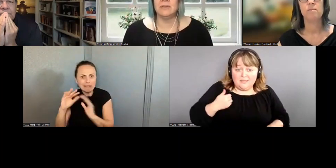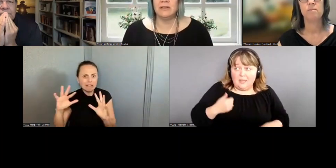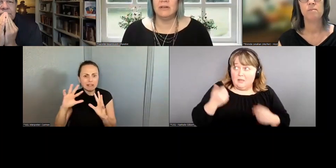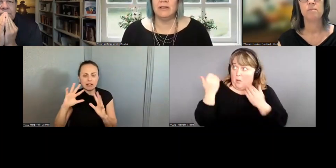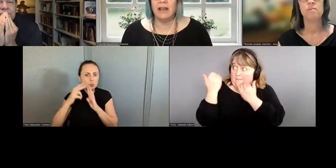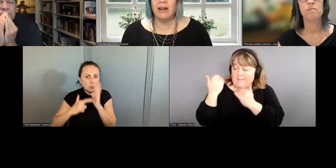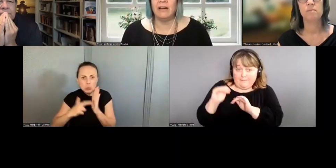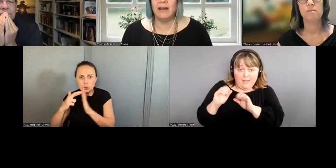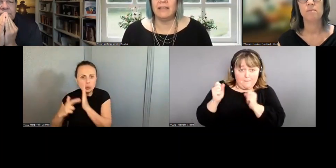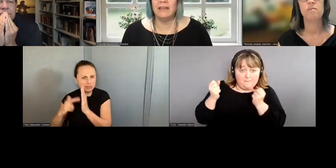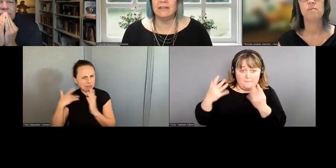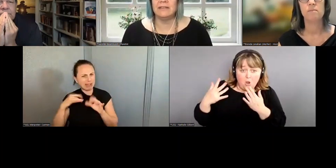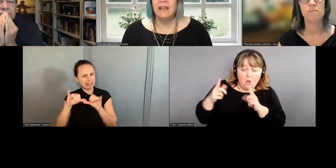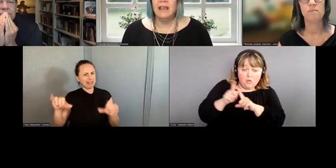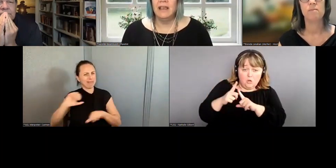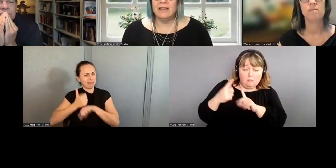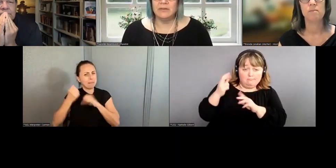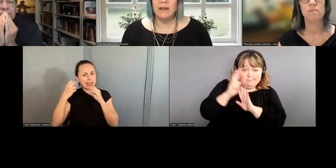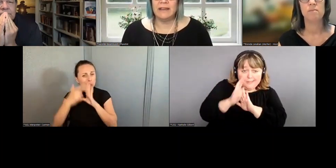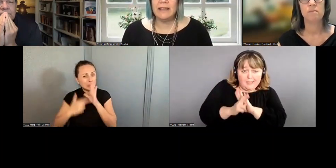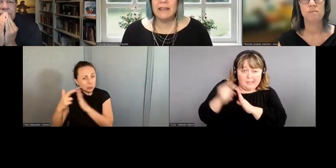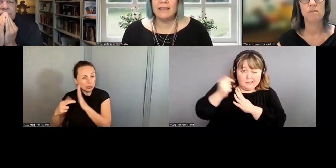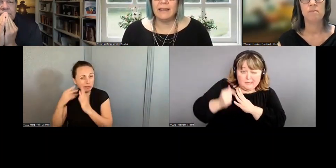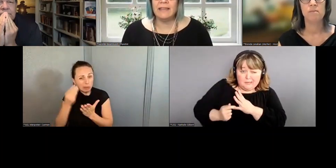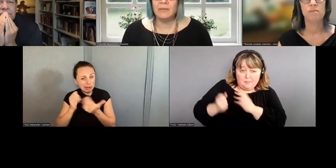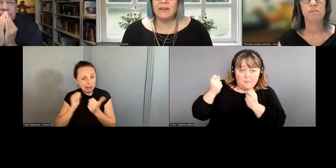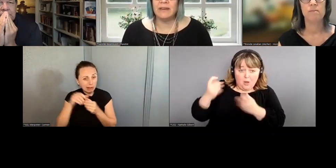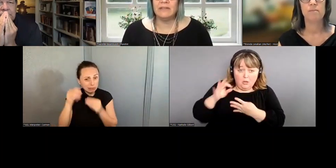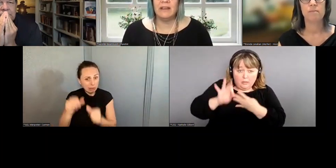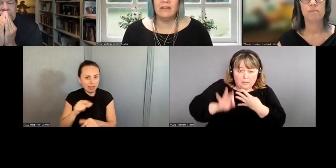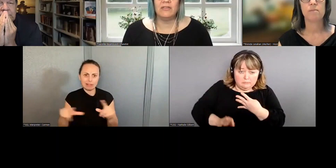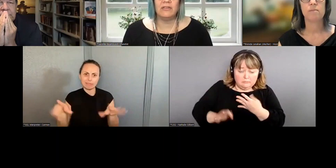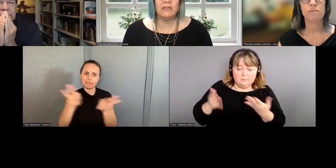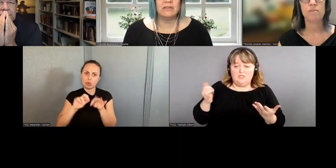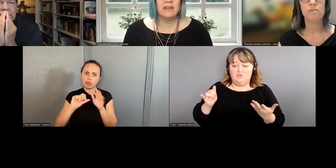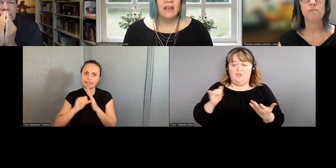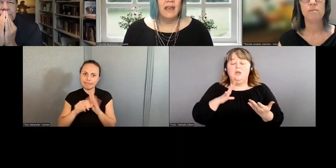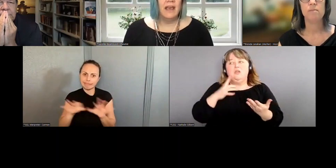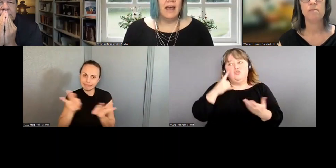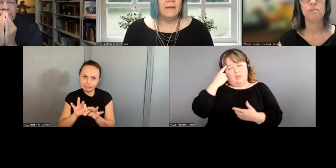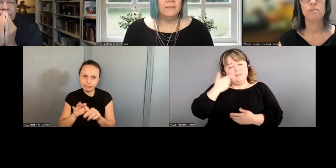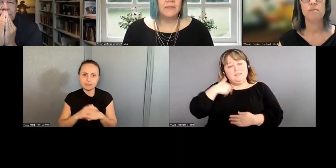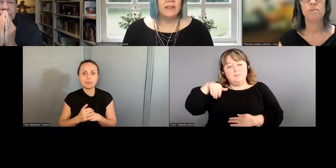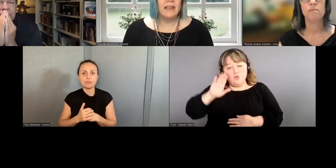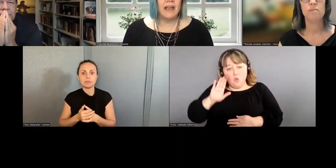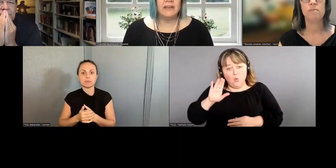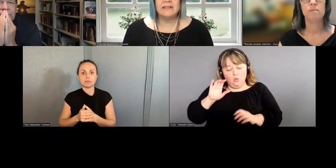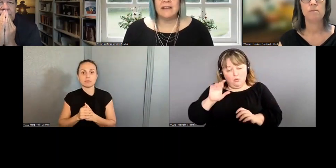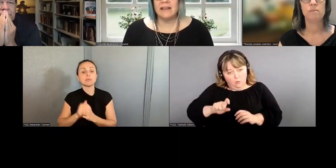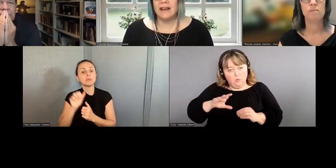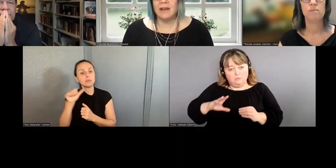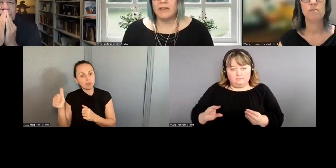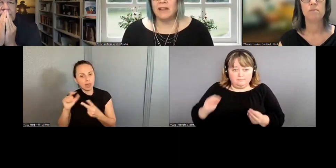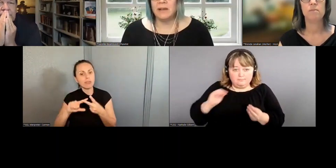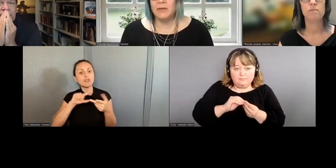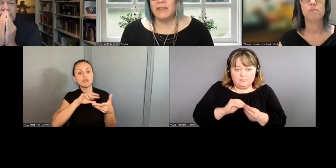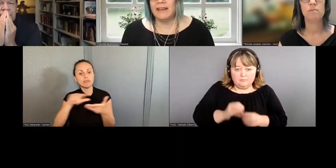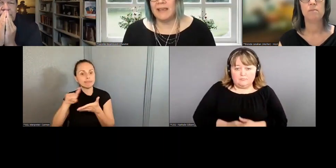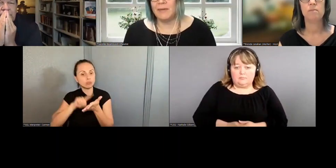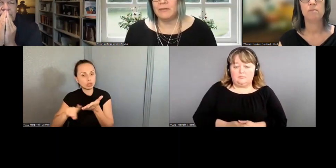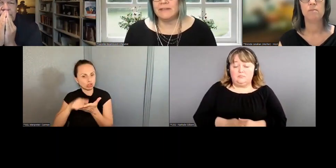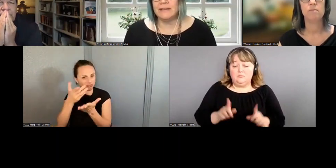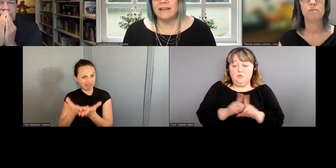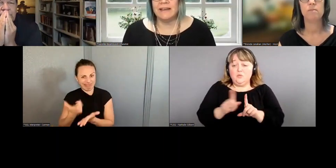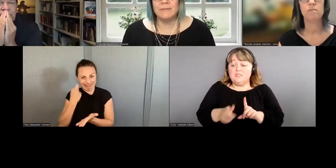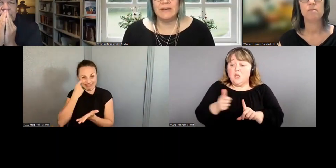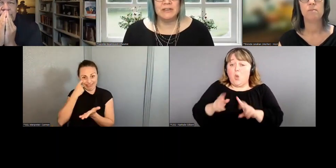systems currently are, I think is one key thing that we need to introduce. The other study that I want to talk about that came